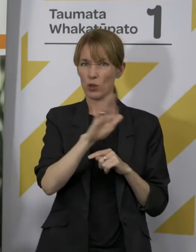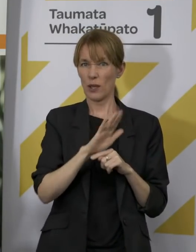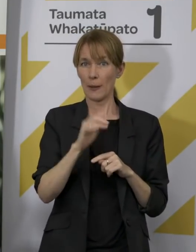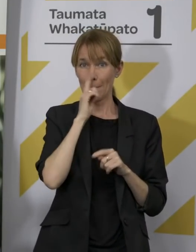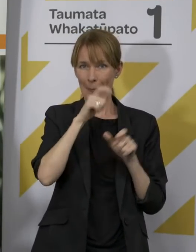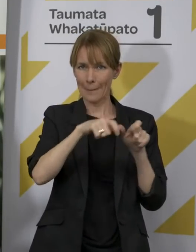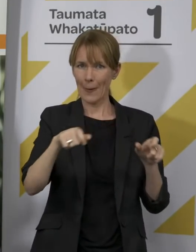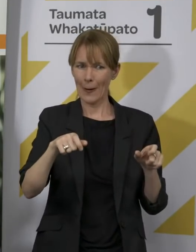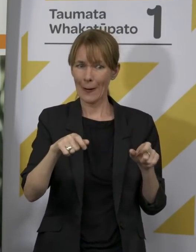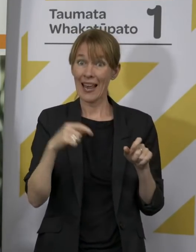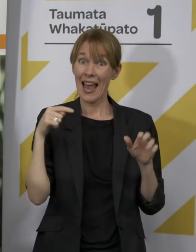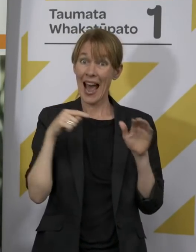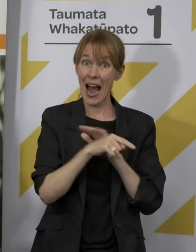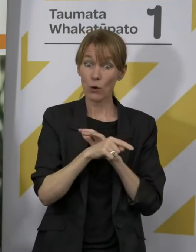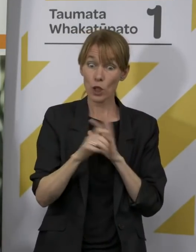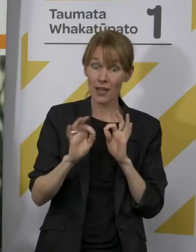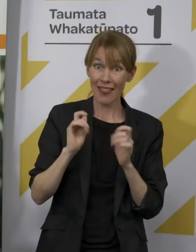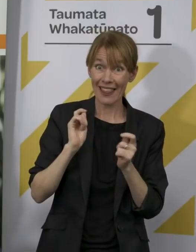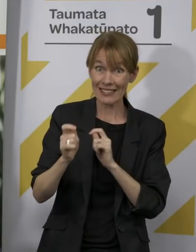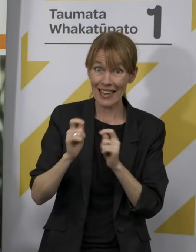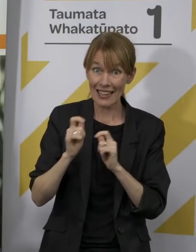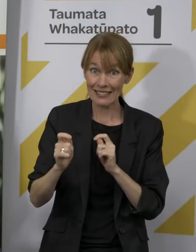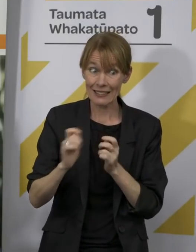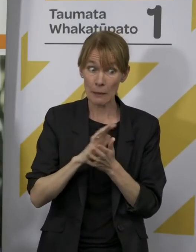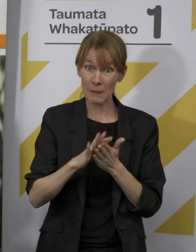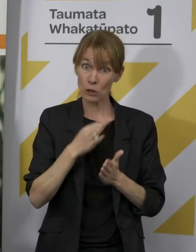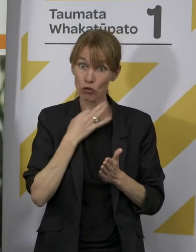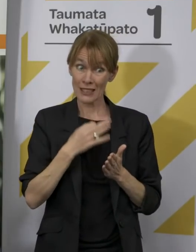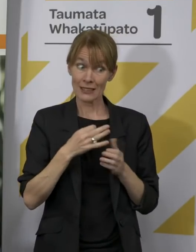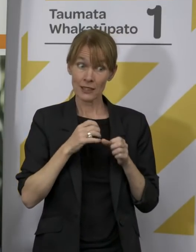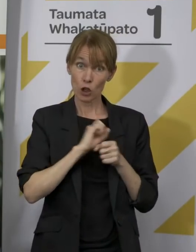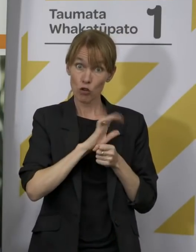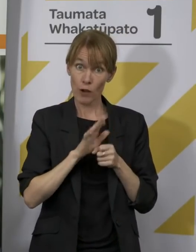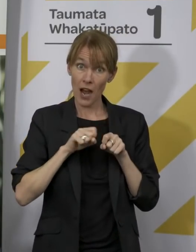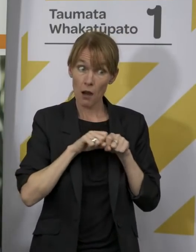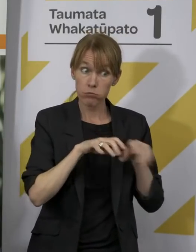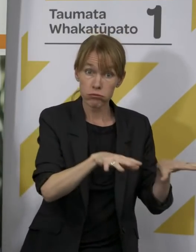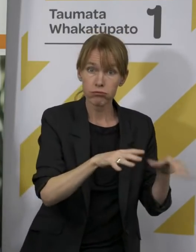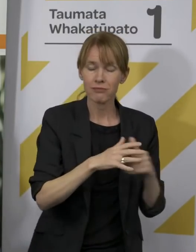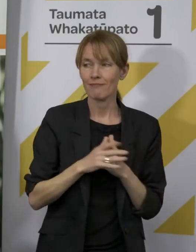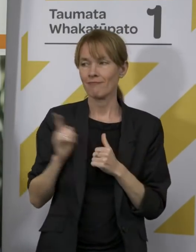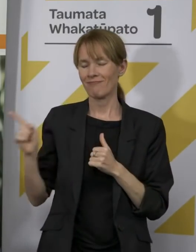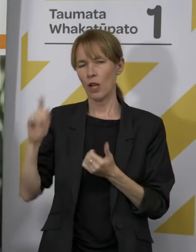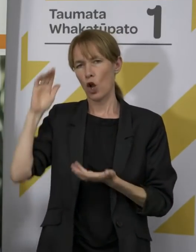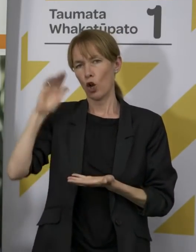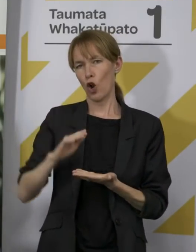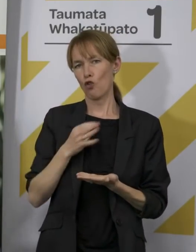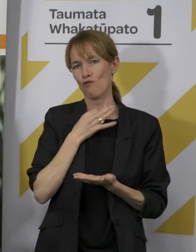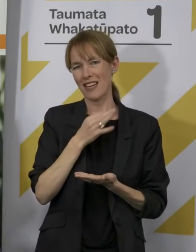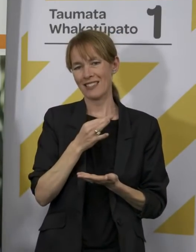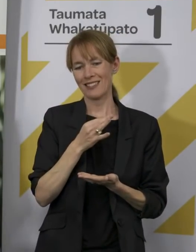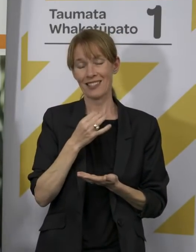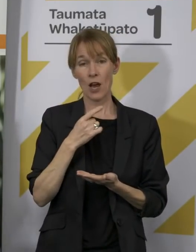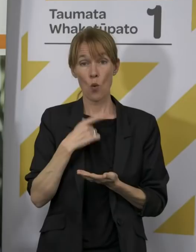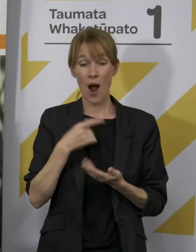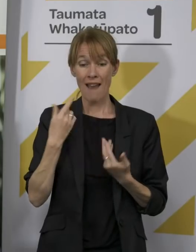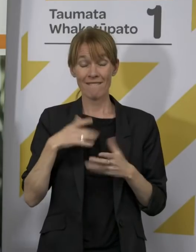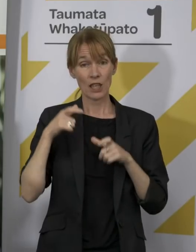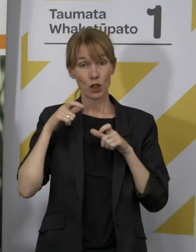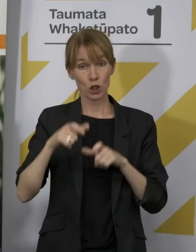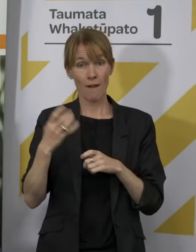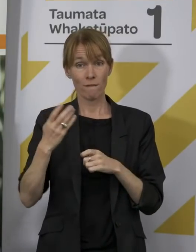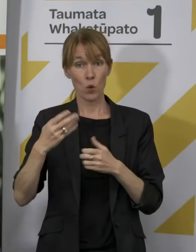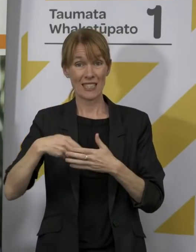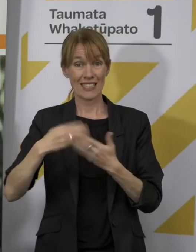risk? They pose a very, very low risk to the community because A, they've completed the 14 days, and B, they are in